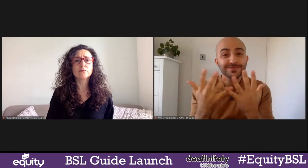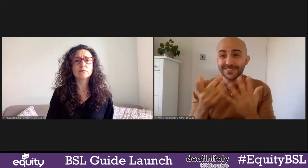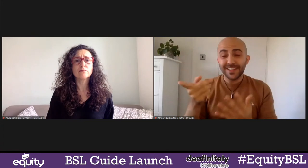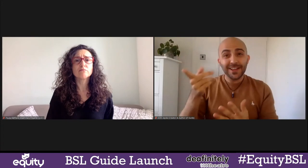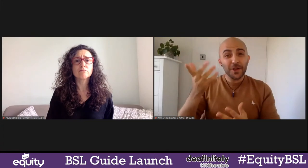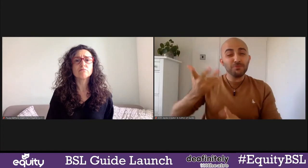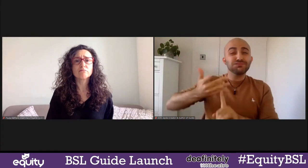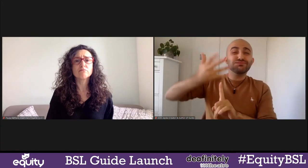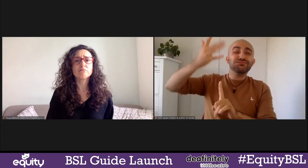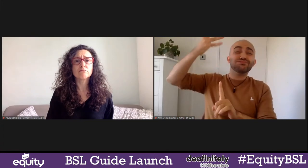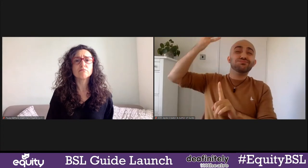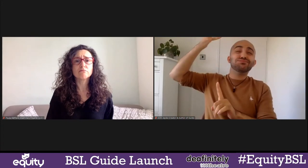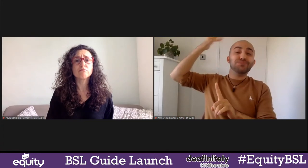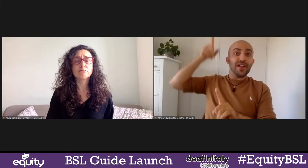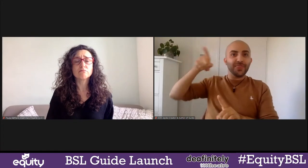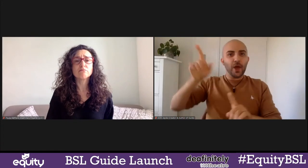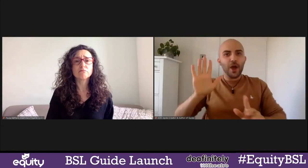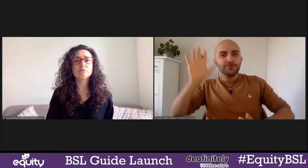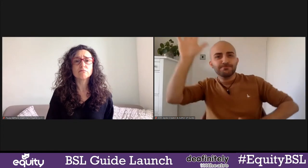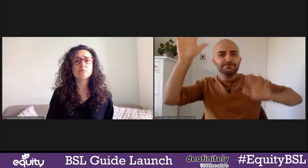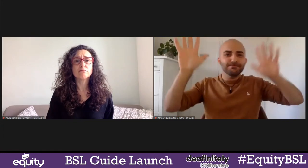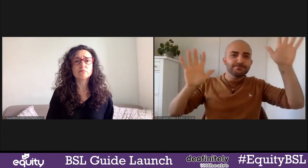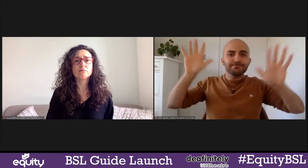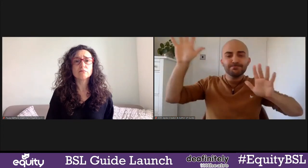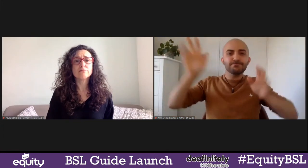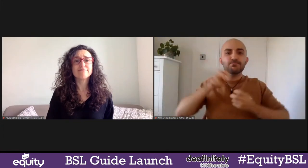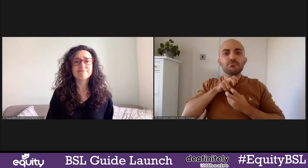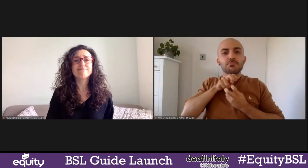It was one of the first languages in the world in terms of its heritage.